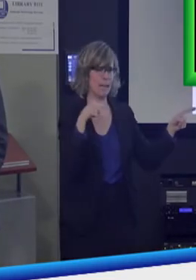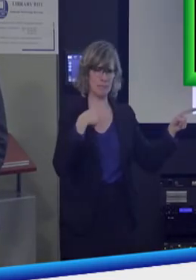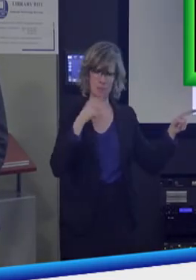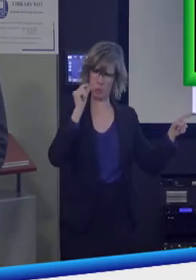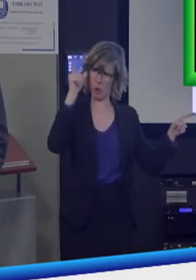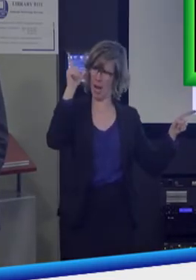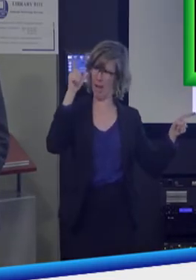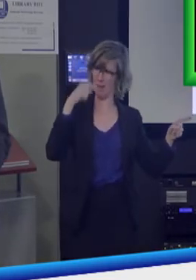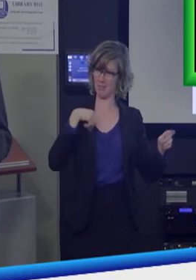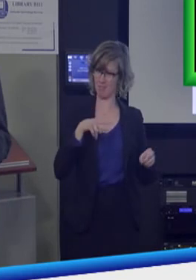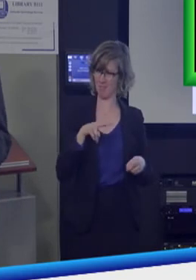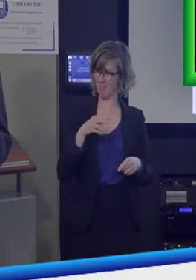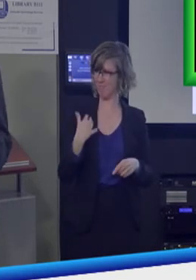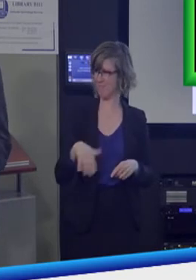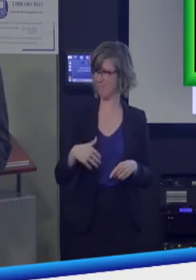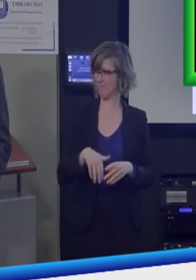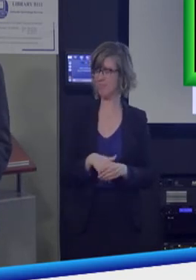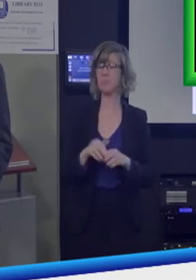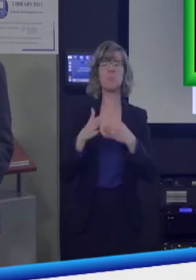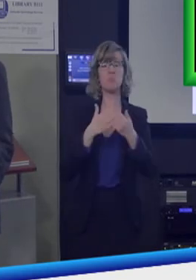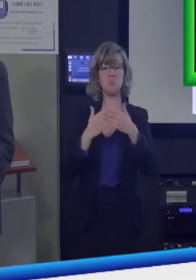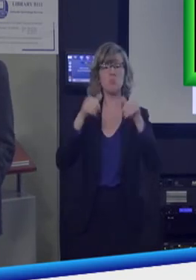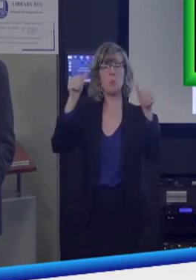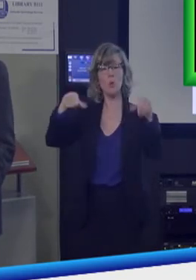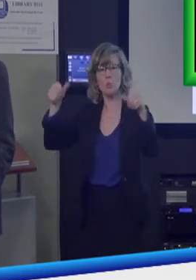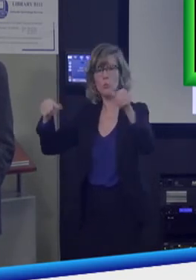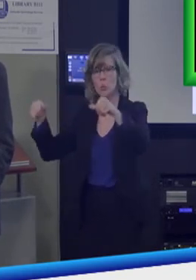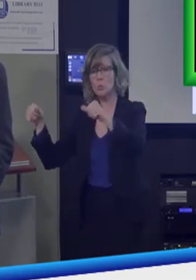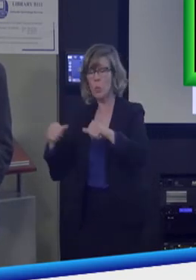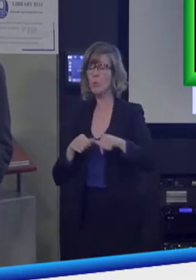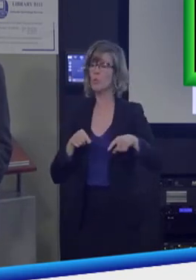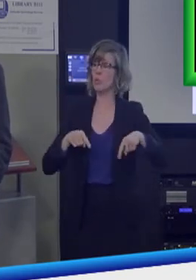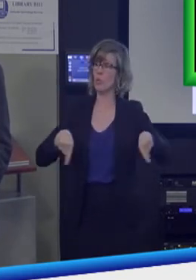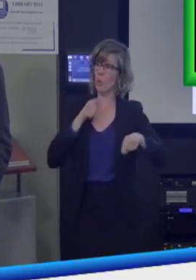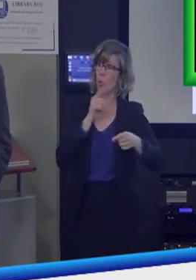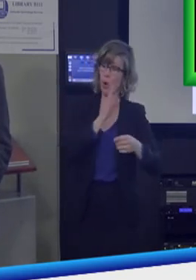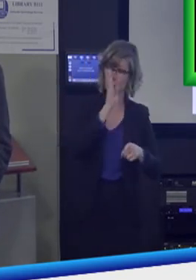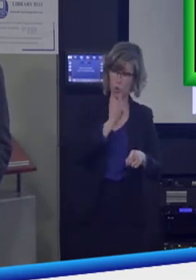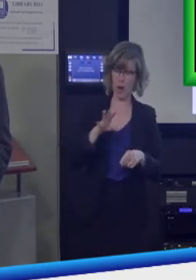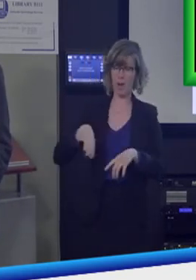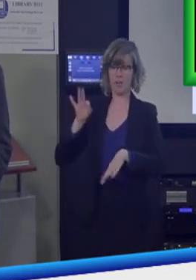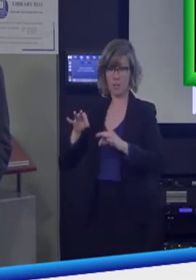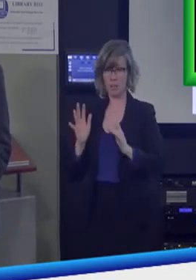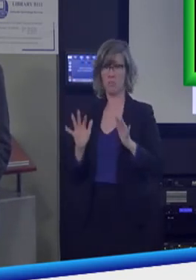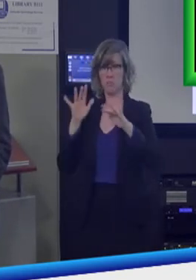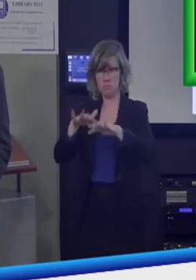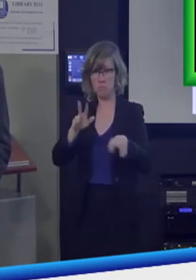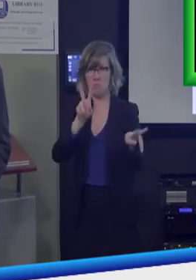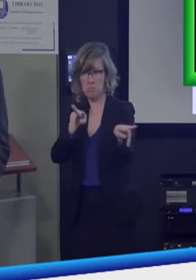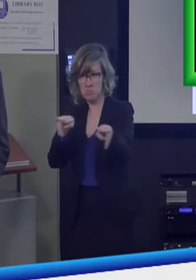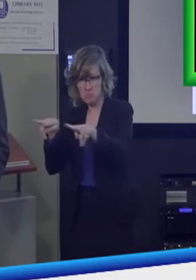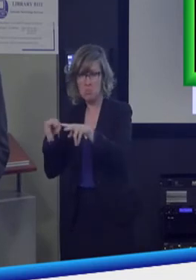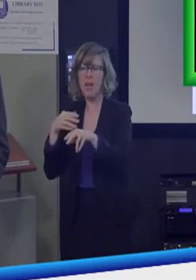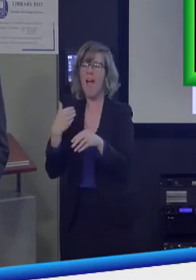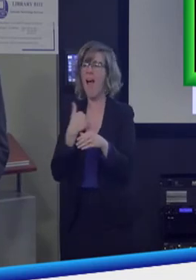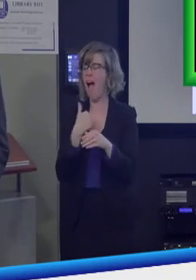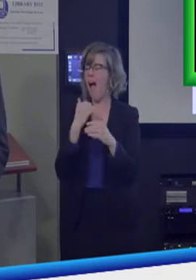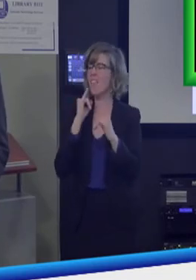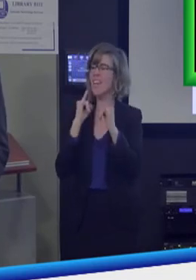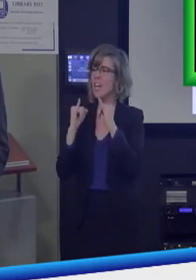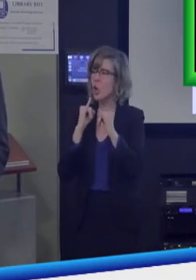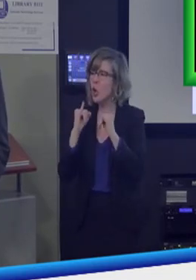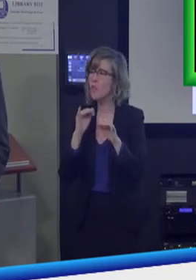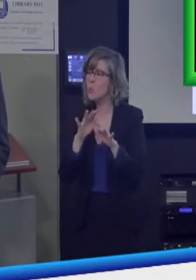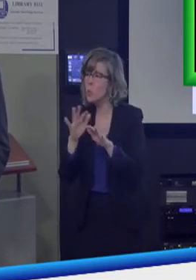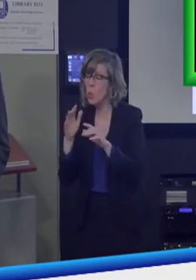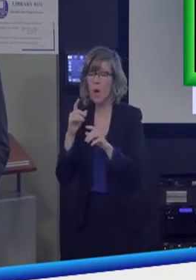do with that? We show all these posters to our kids and we interview them. We have this very complicated, structured interview. The sooner they say something interesting,